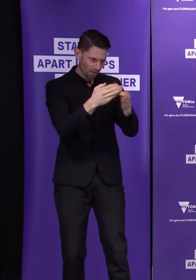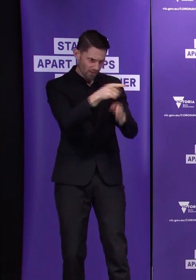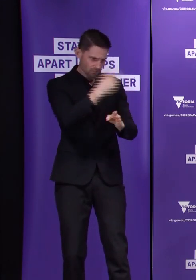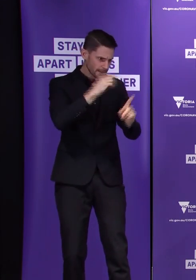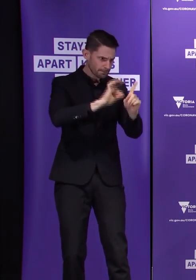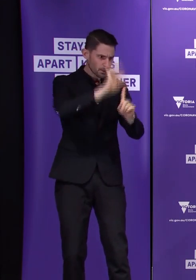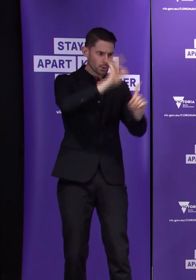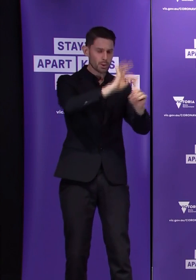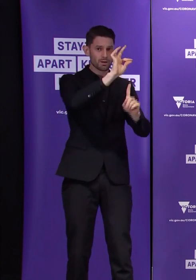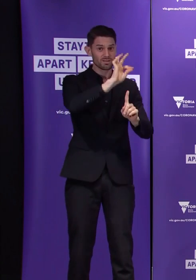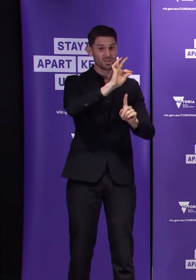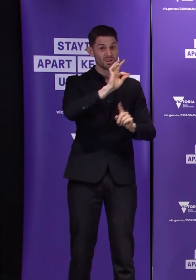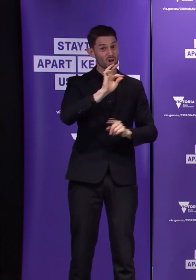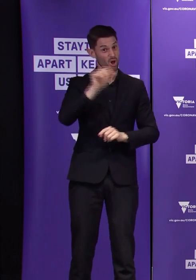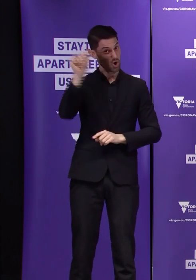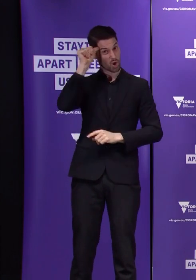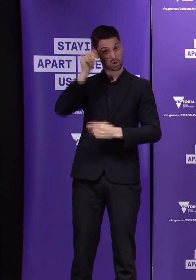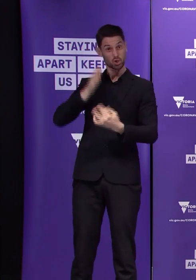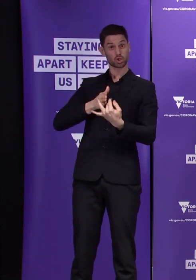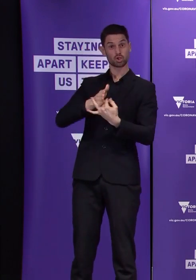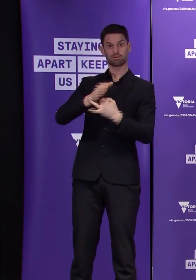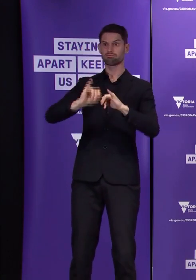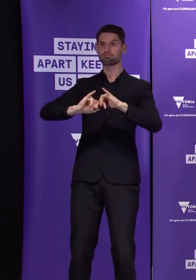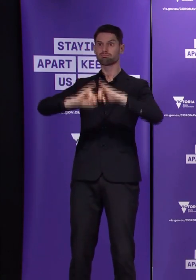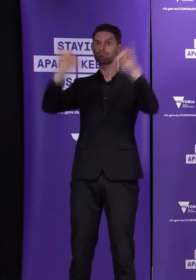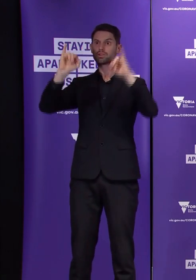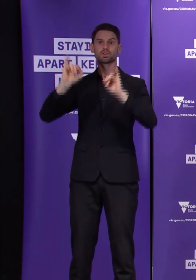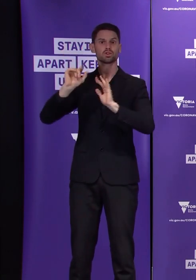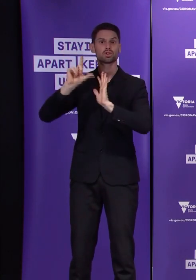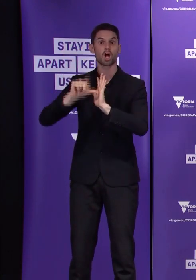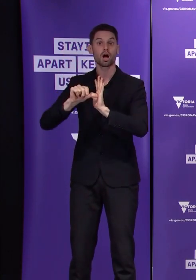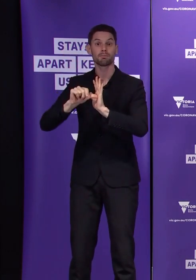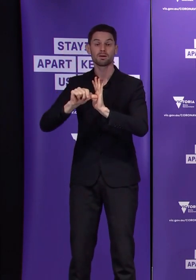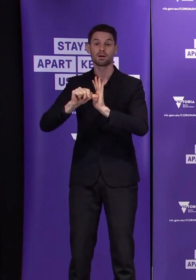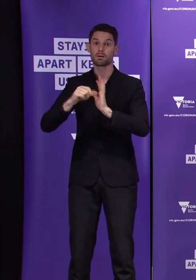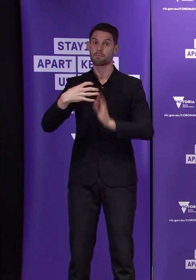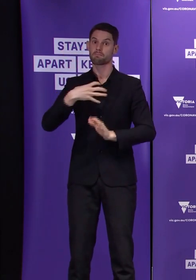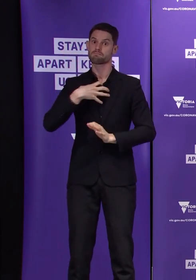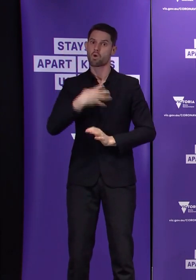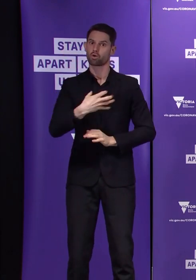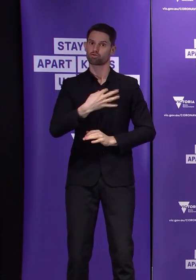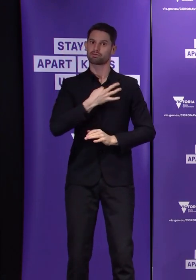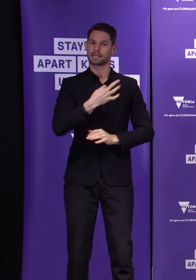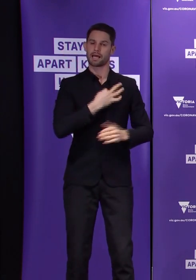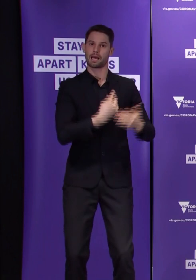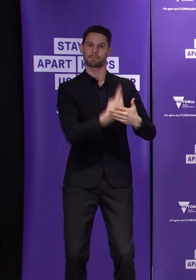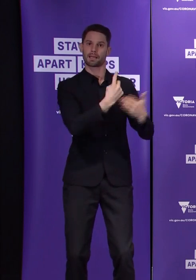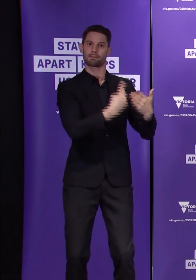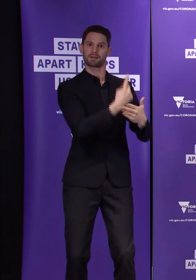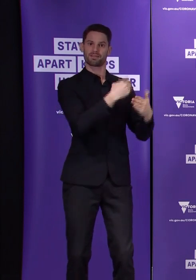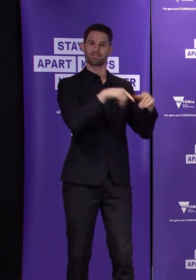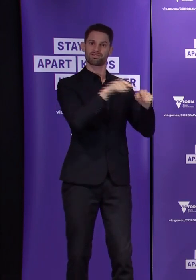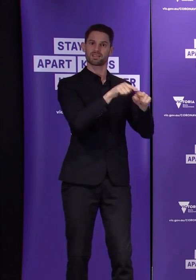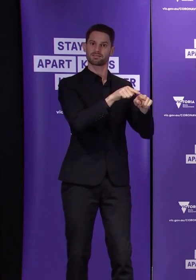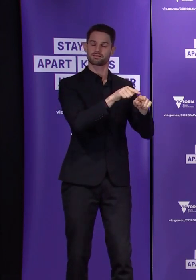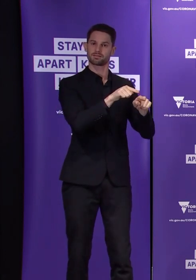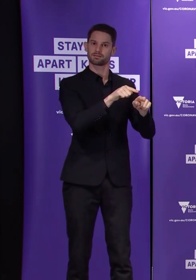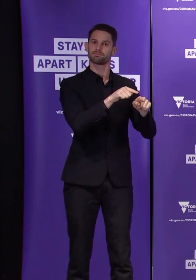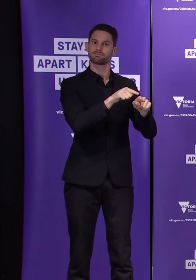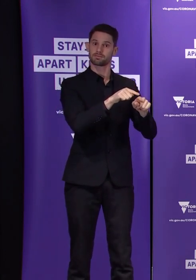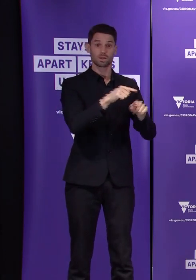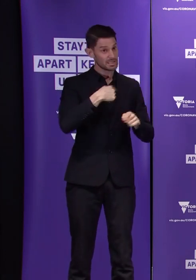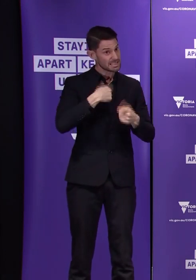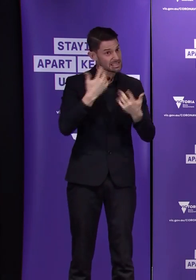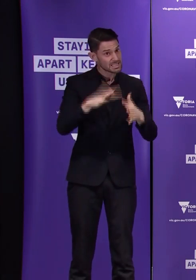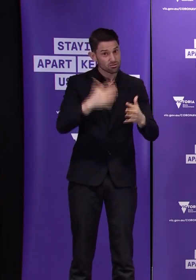disaster, the risks that are posed to many in our community are heightened. We have been, of course, reminding Victorians